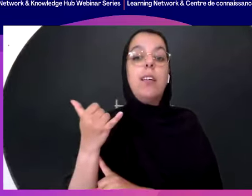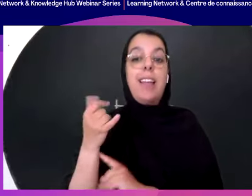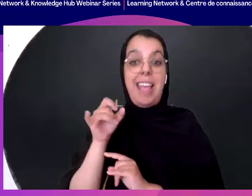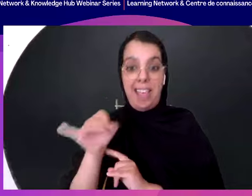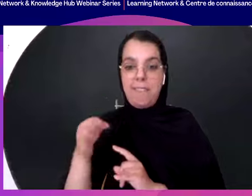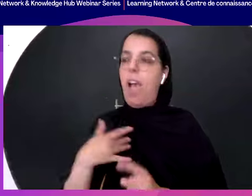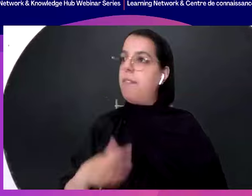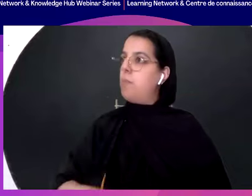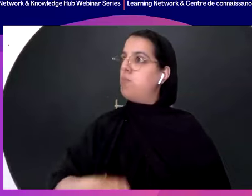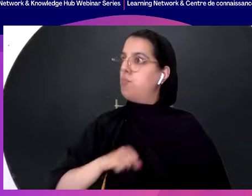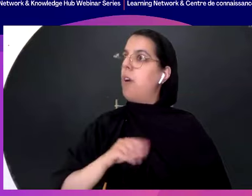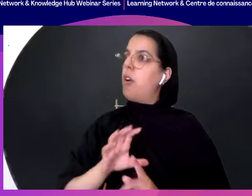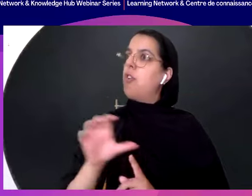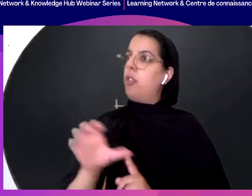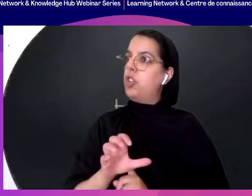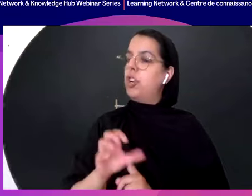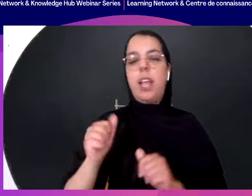protective.